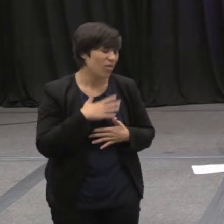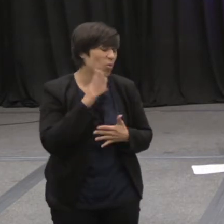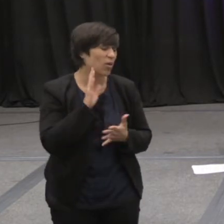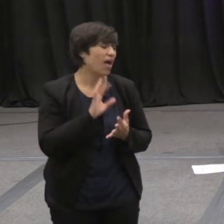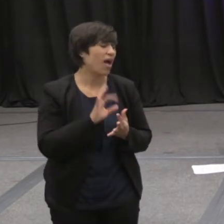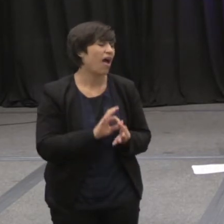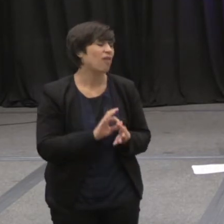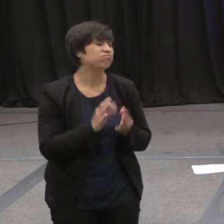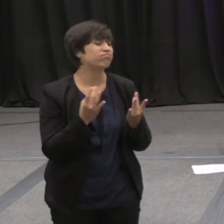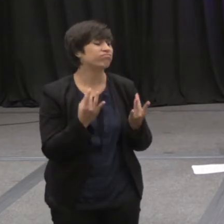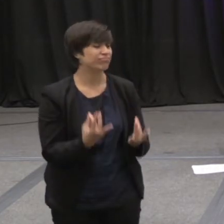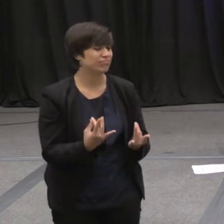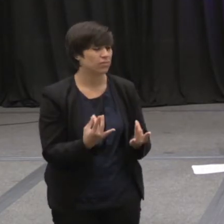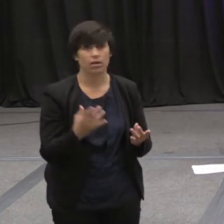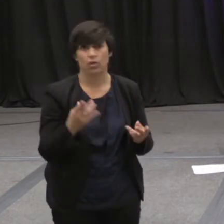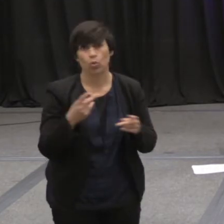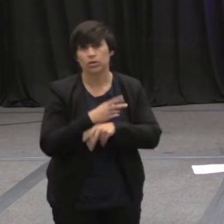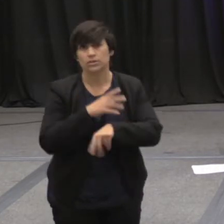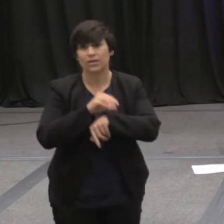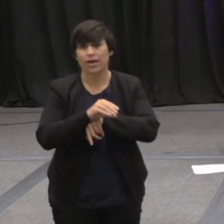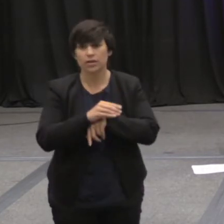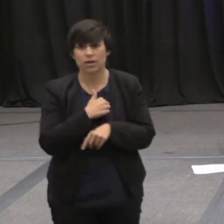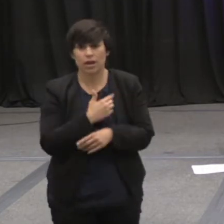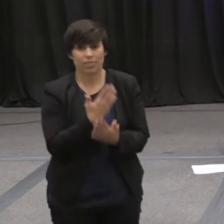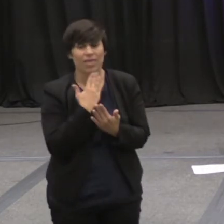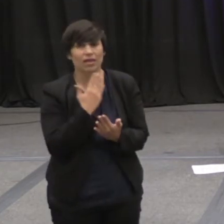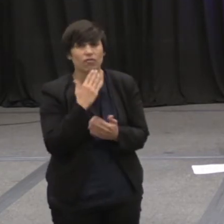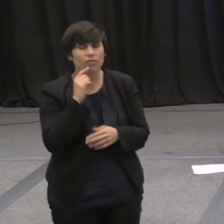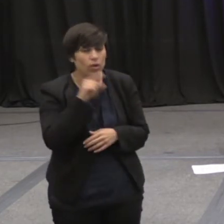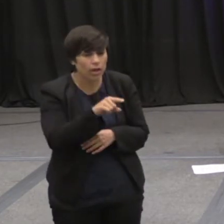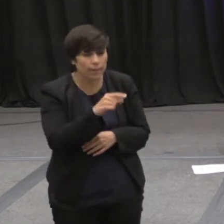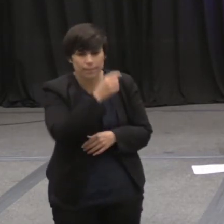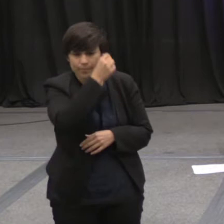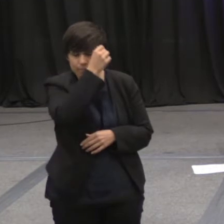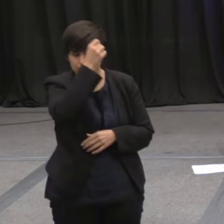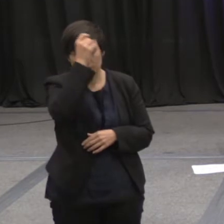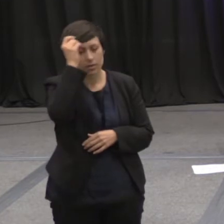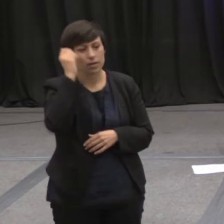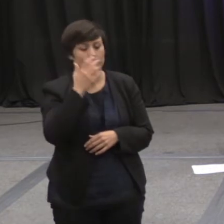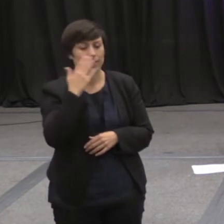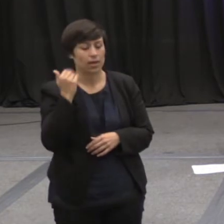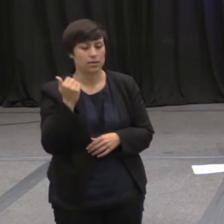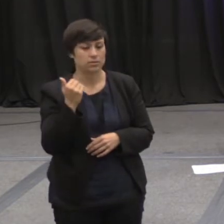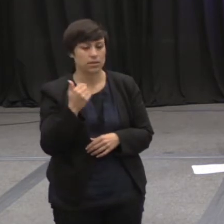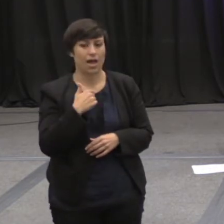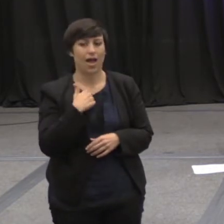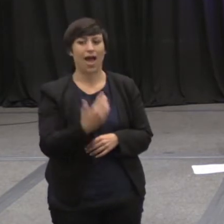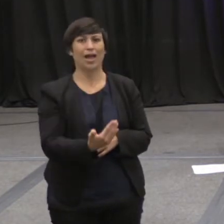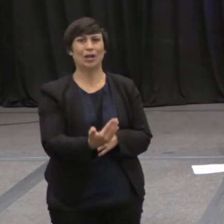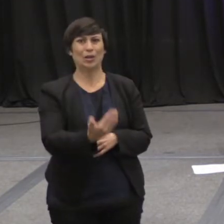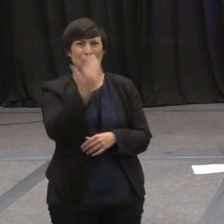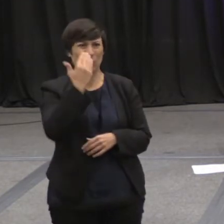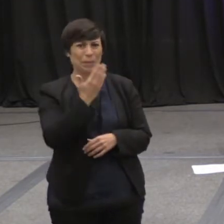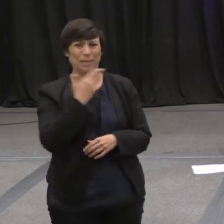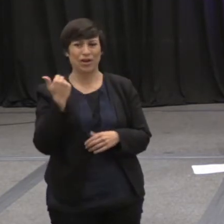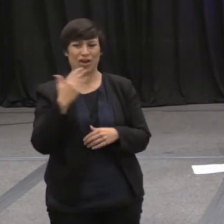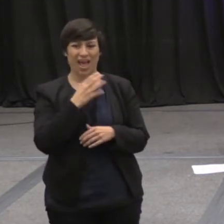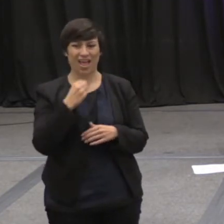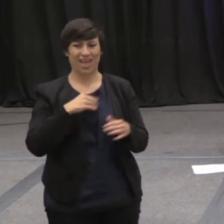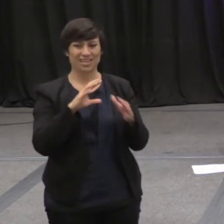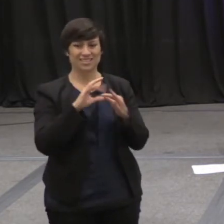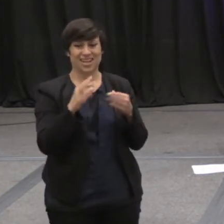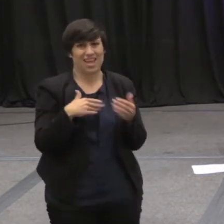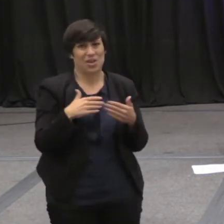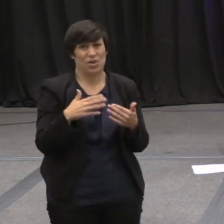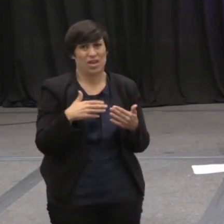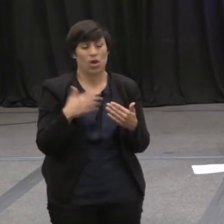worst advice I could have given him. And I'm so grateful for him for that lesson, because you know what? I knew better, and I said it anyway.